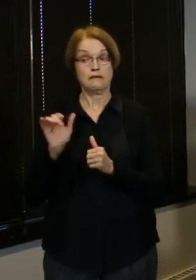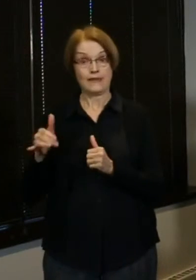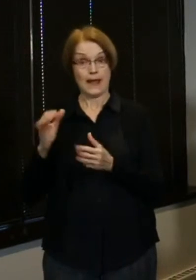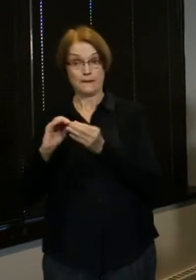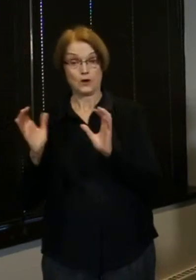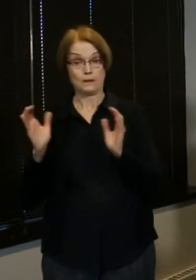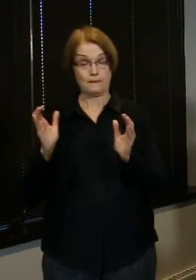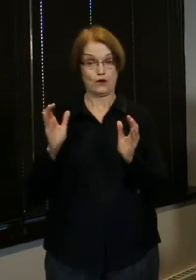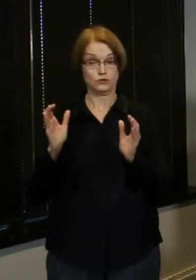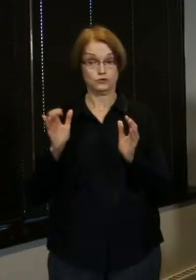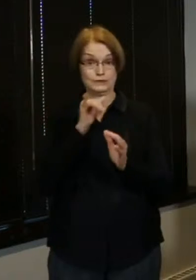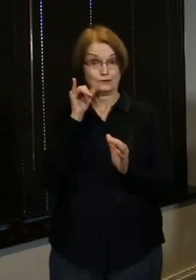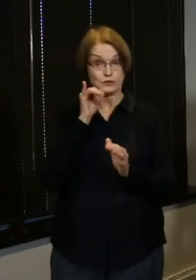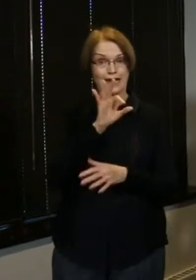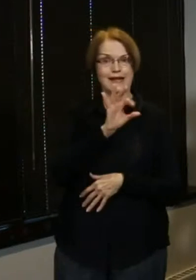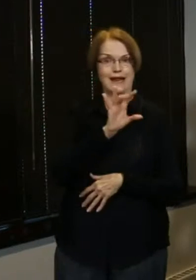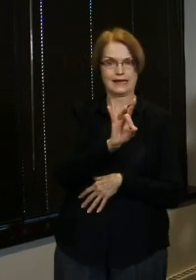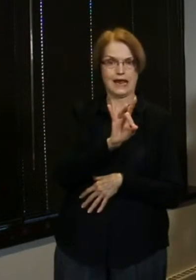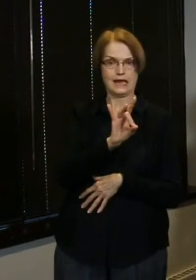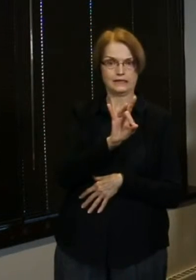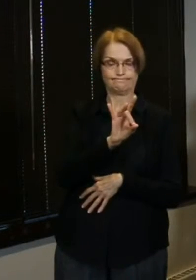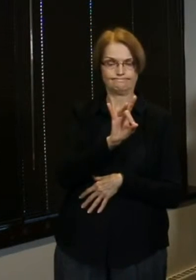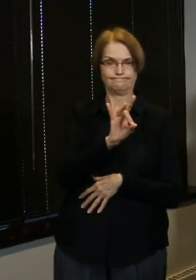to 98 yesterday.